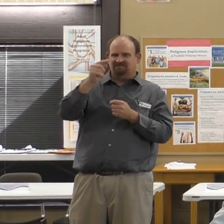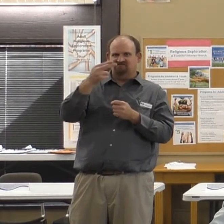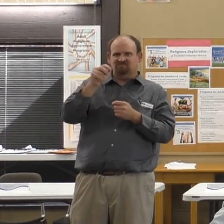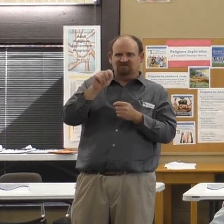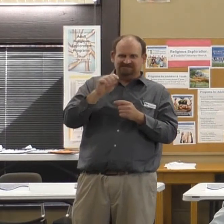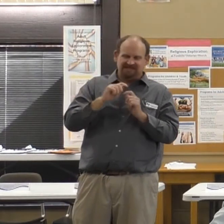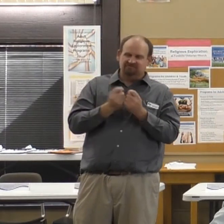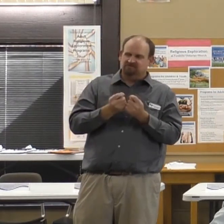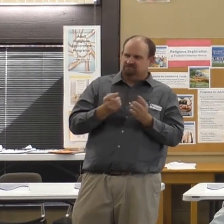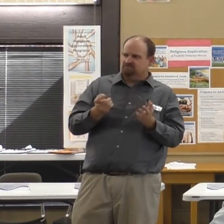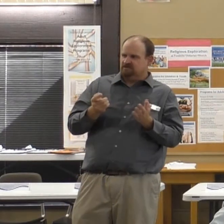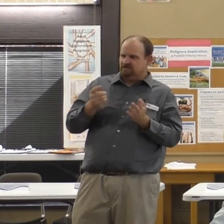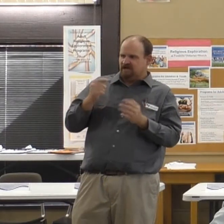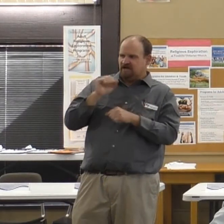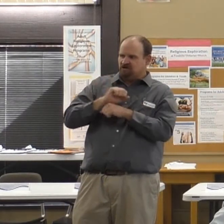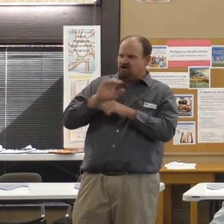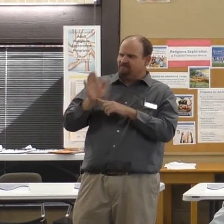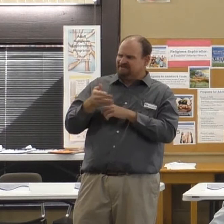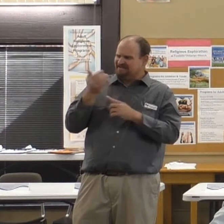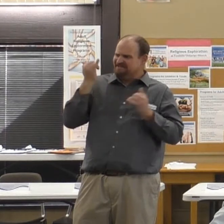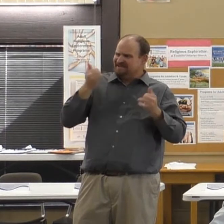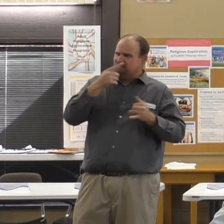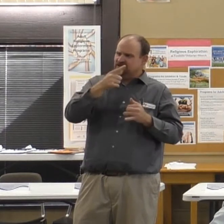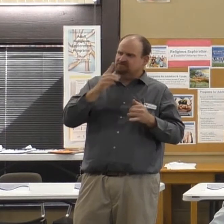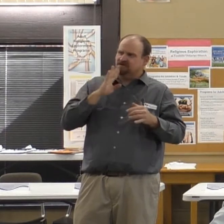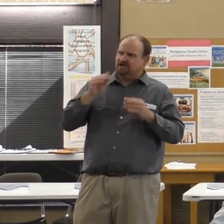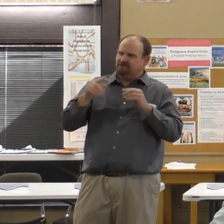And I'm on a freight team.